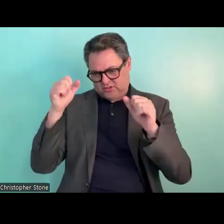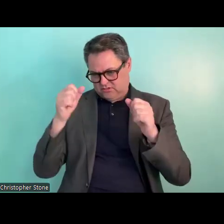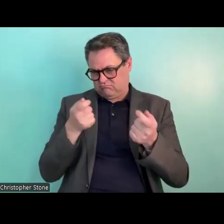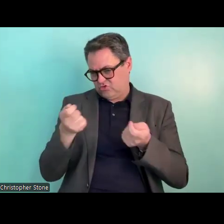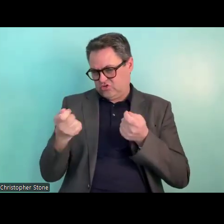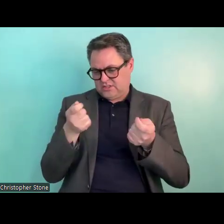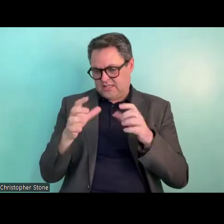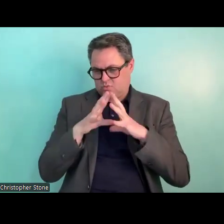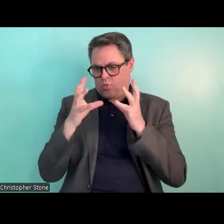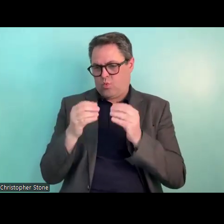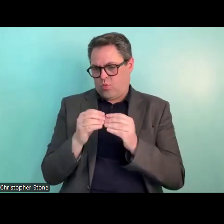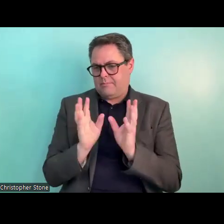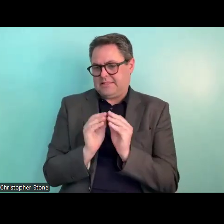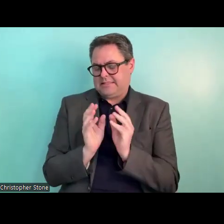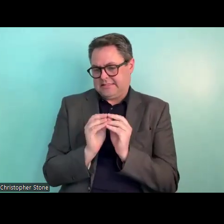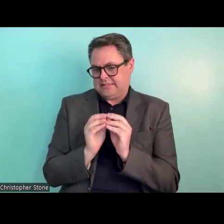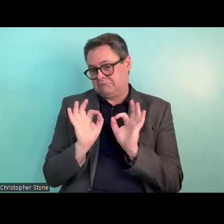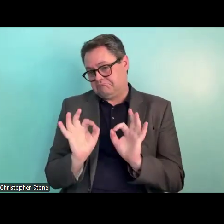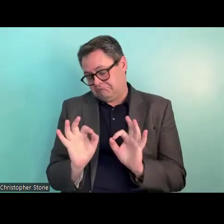So as chair, I follow the constitution.